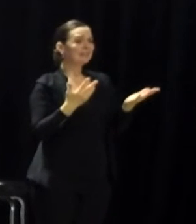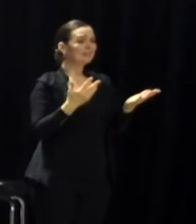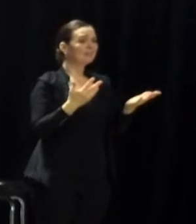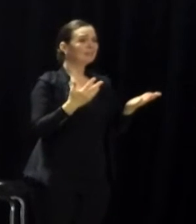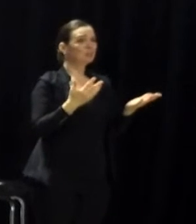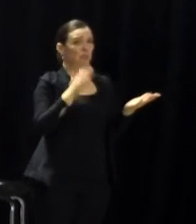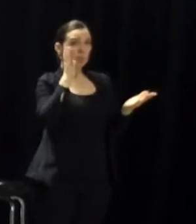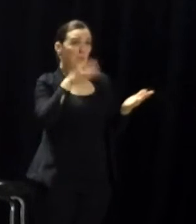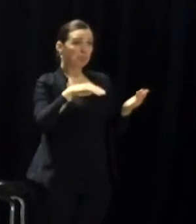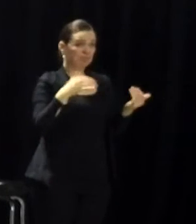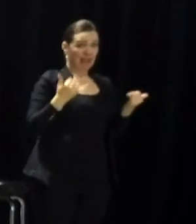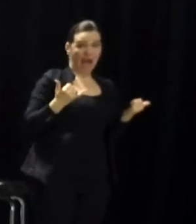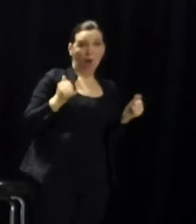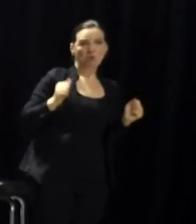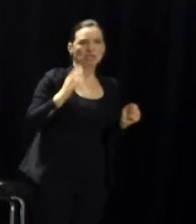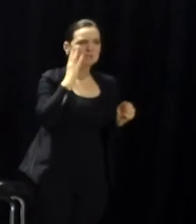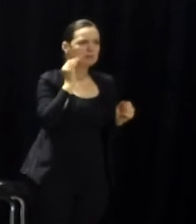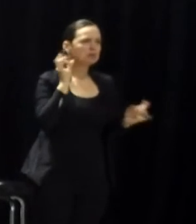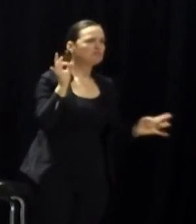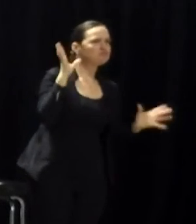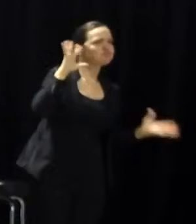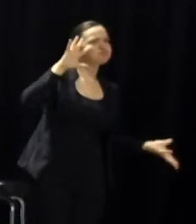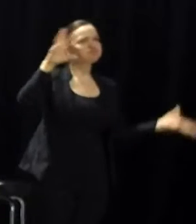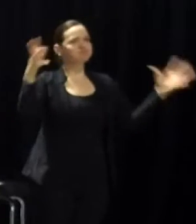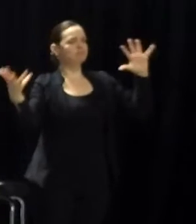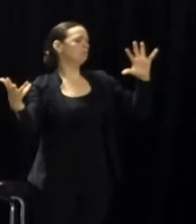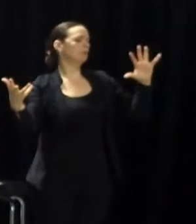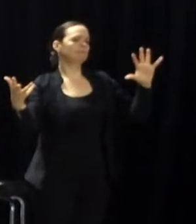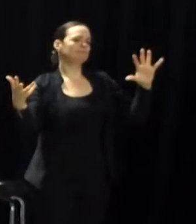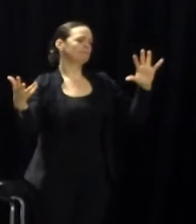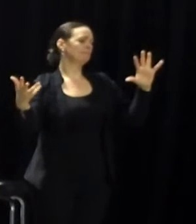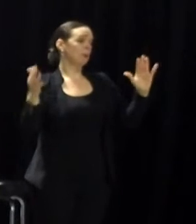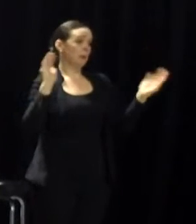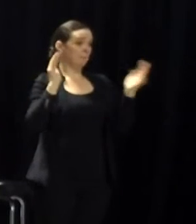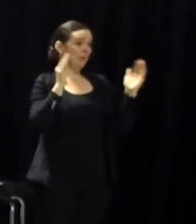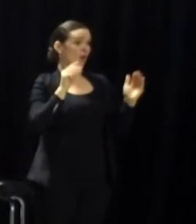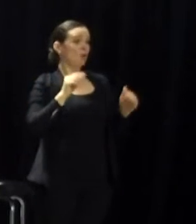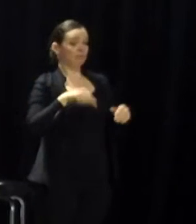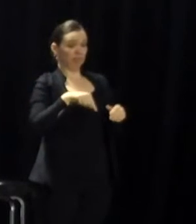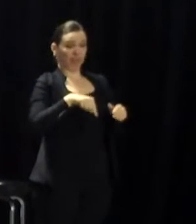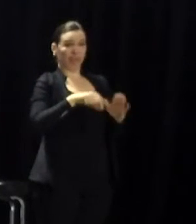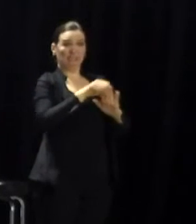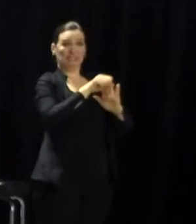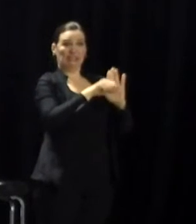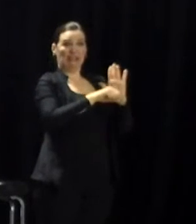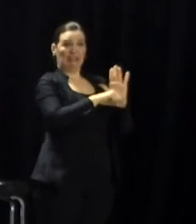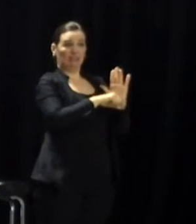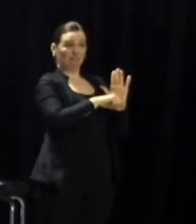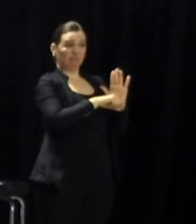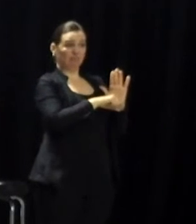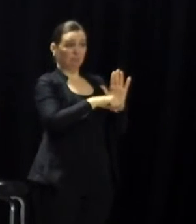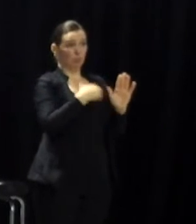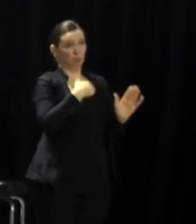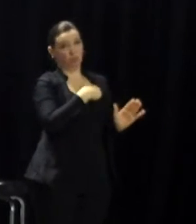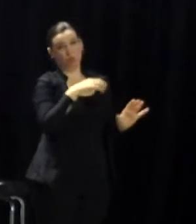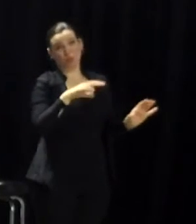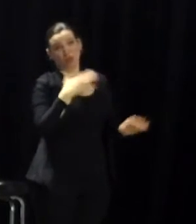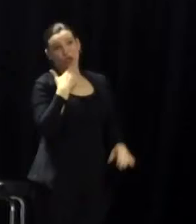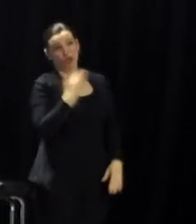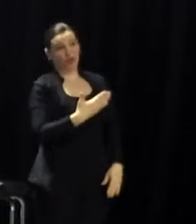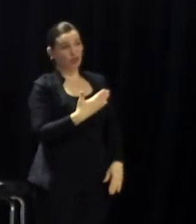better. So that's kind of a tribute to a lot of people taking this very seriously. So we've gone through